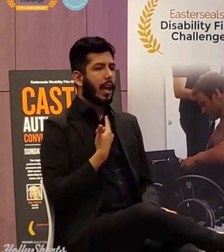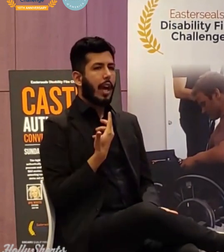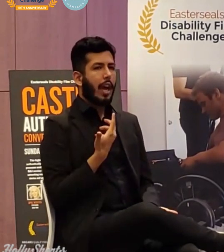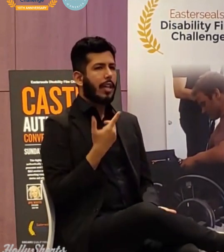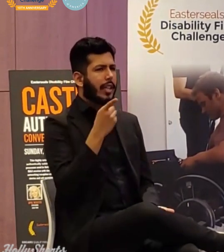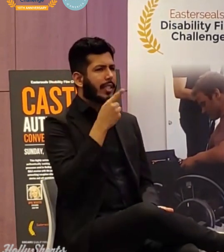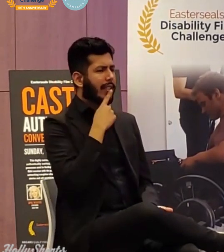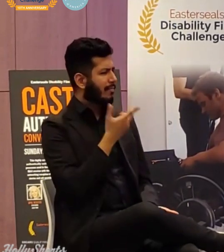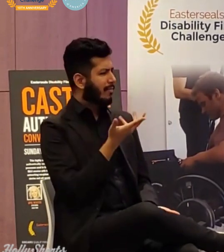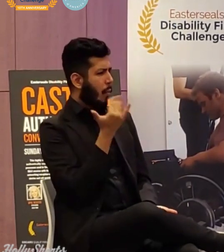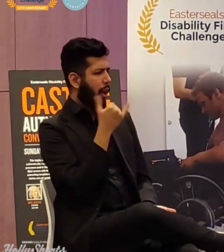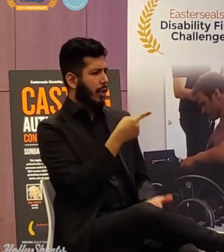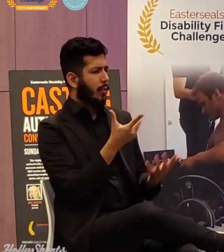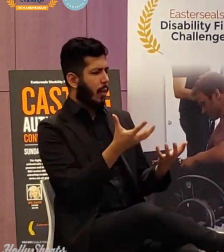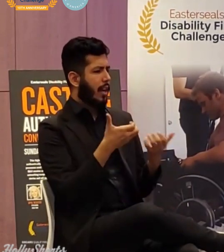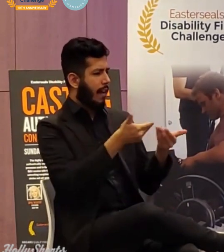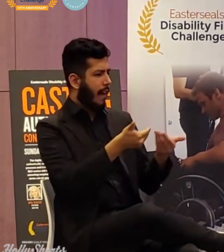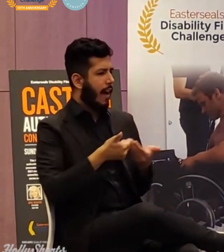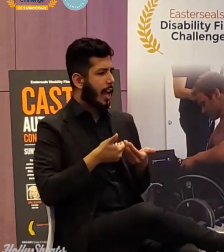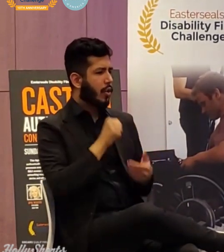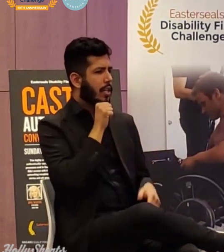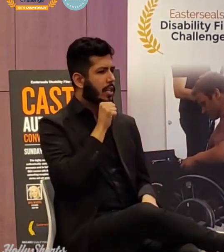hire non-blank people